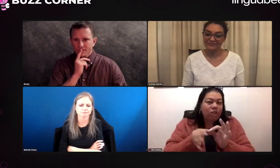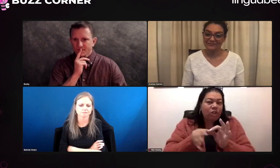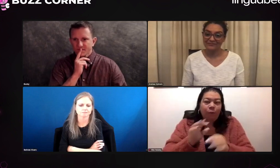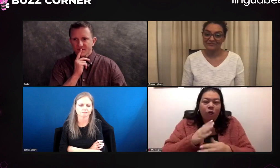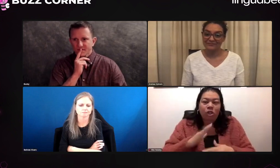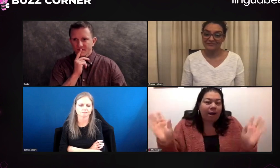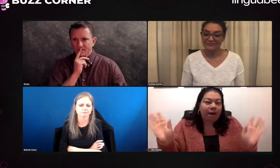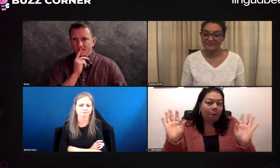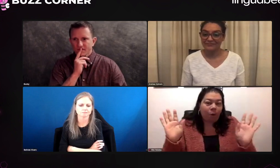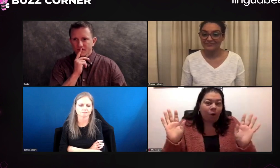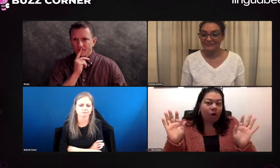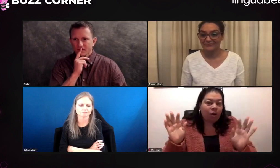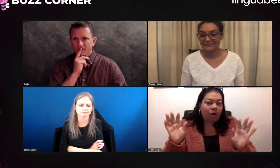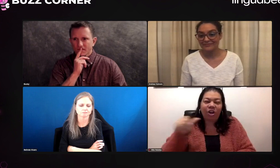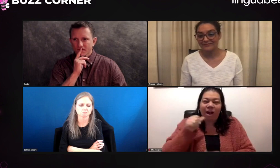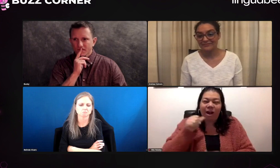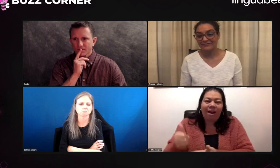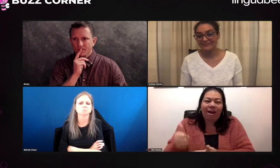se.